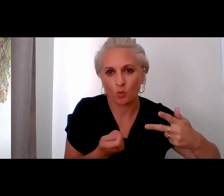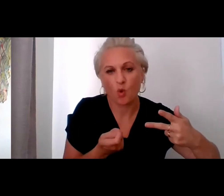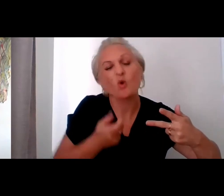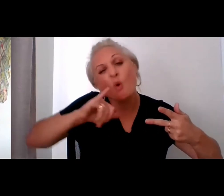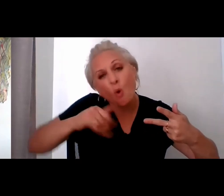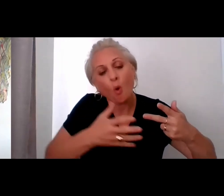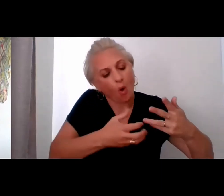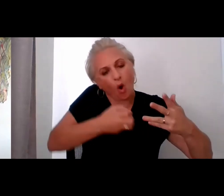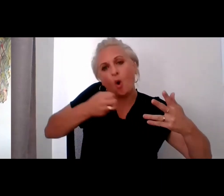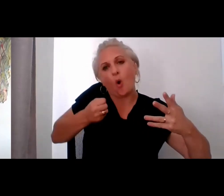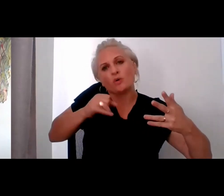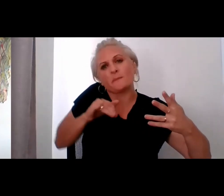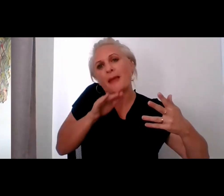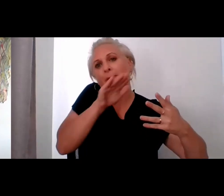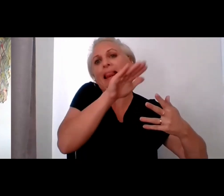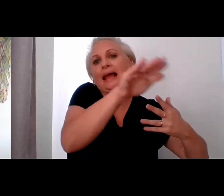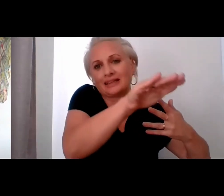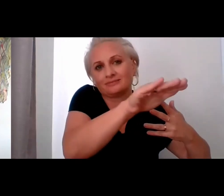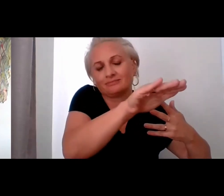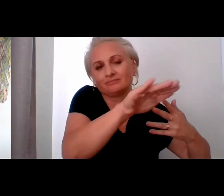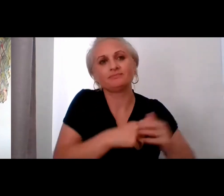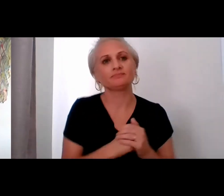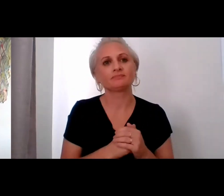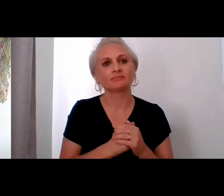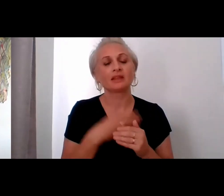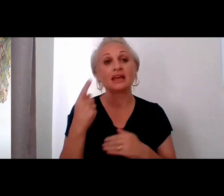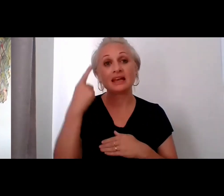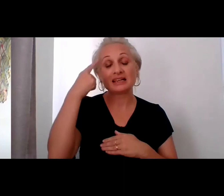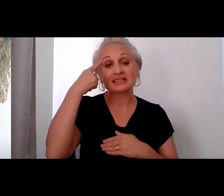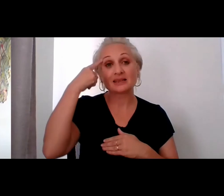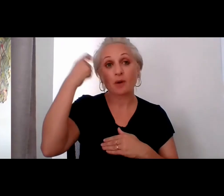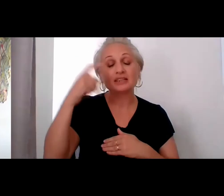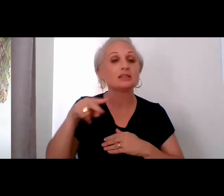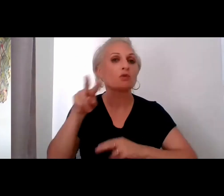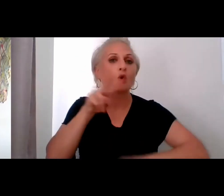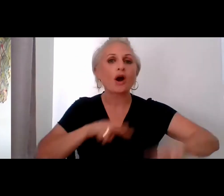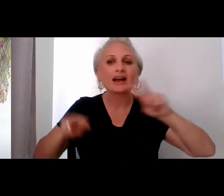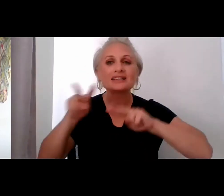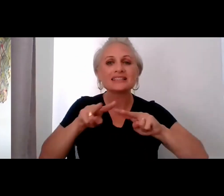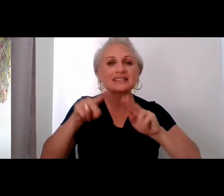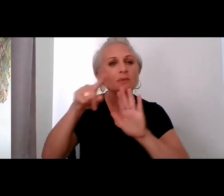options. Some ideas for possible assessment criteria include